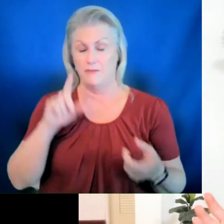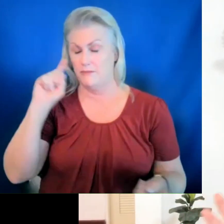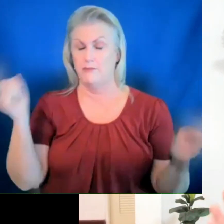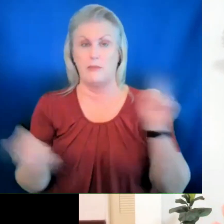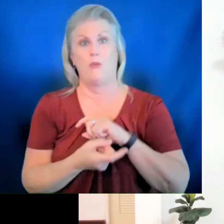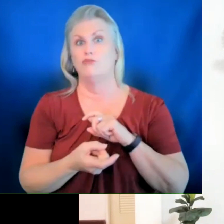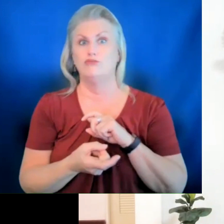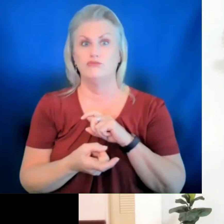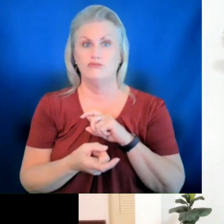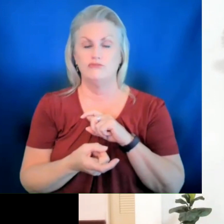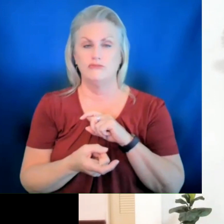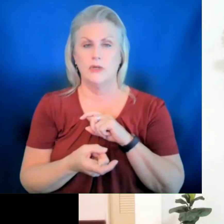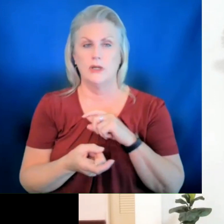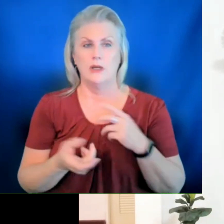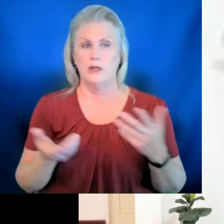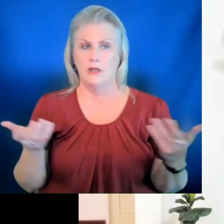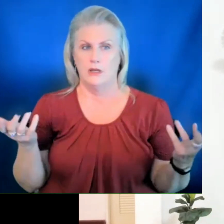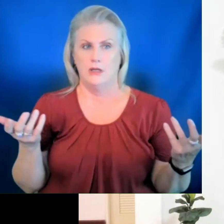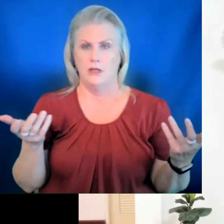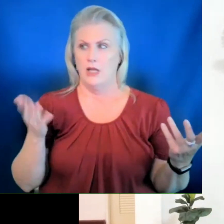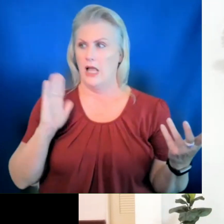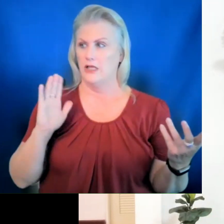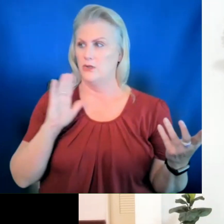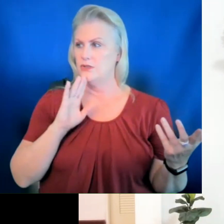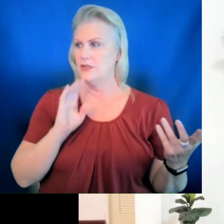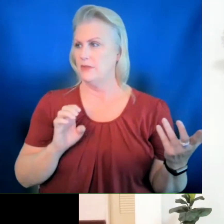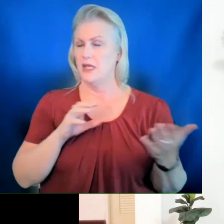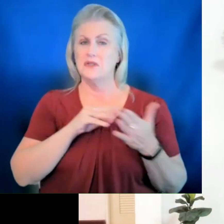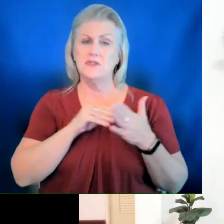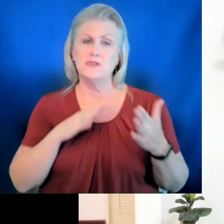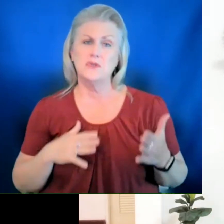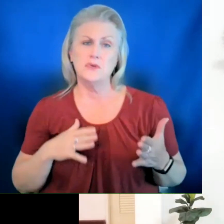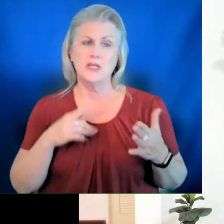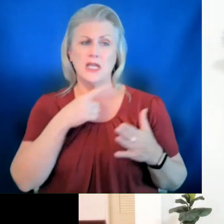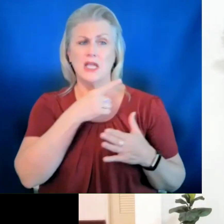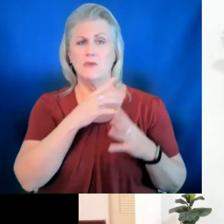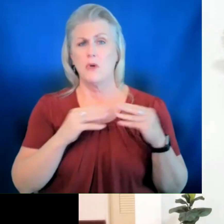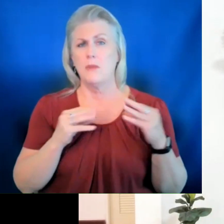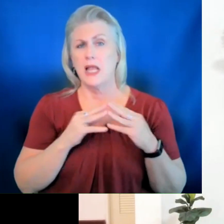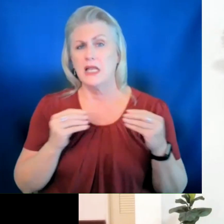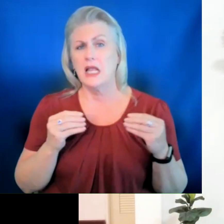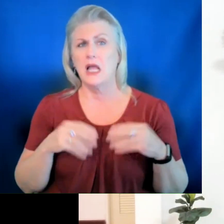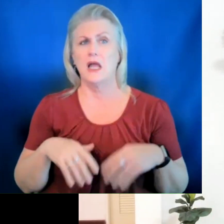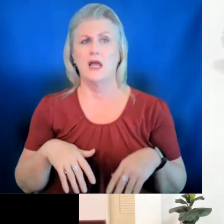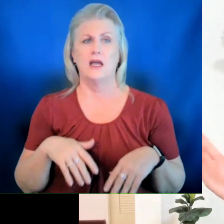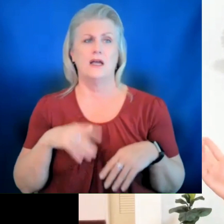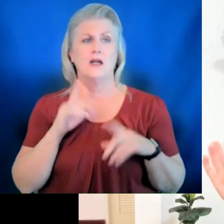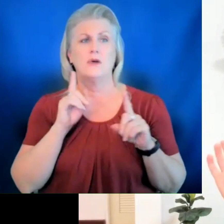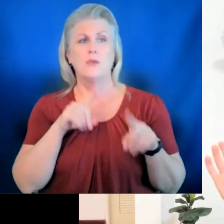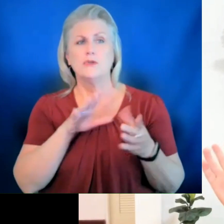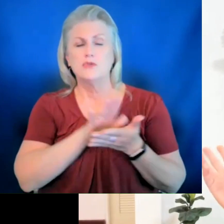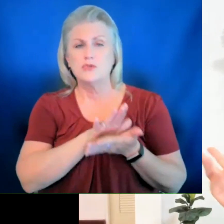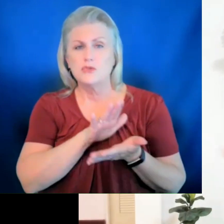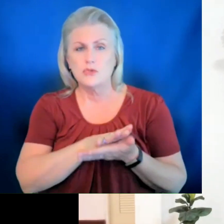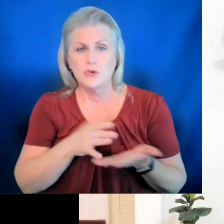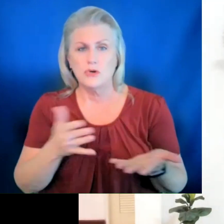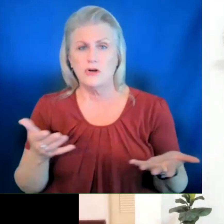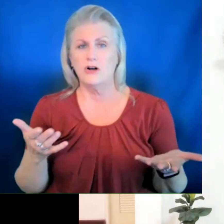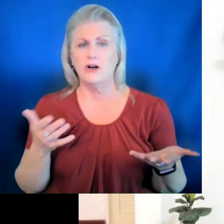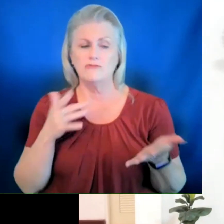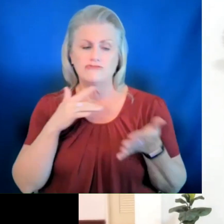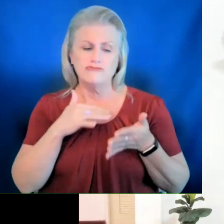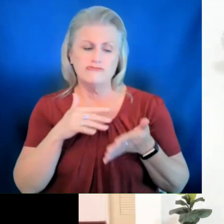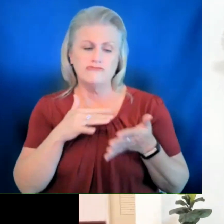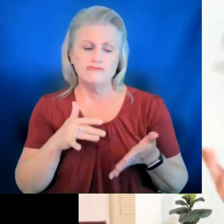changed like 180 degrees. I used to be a student back in Romania, going to